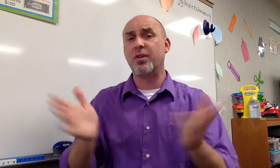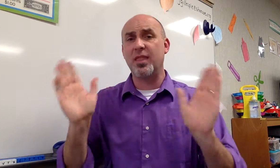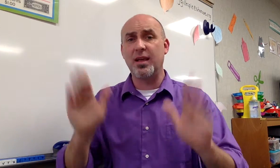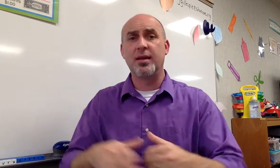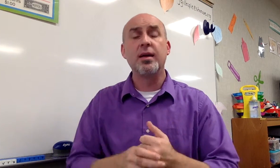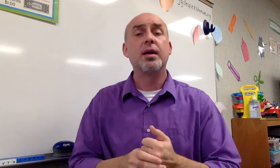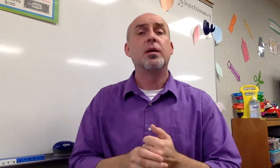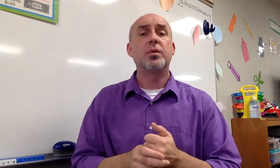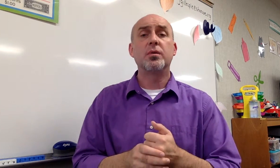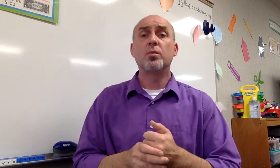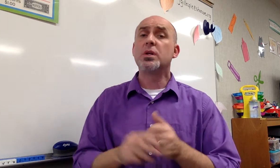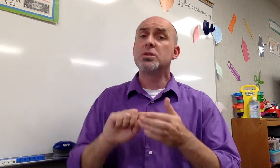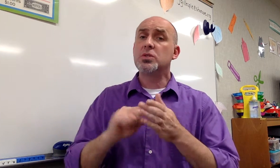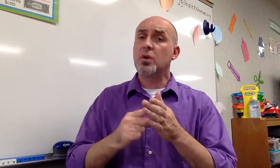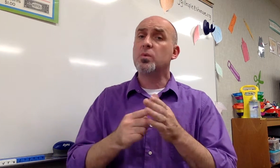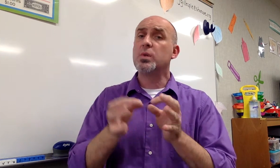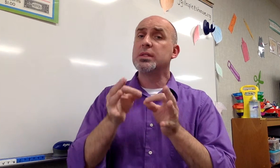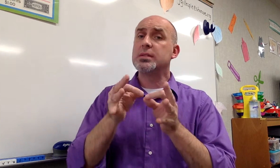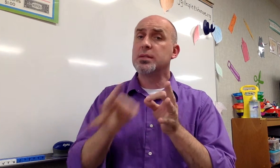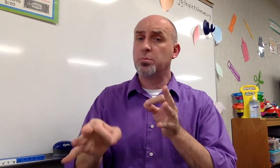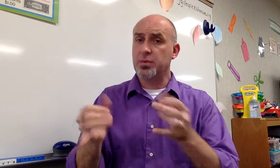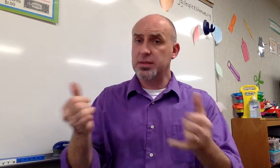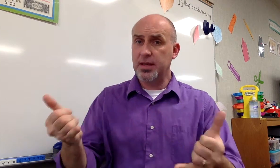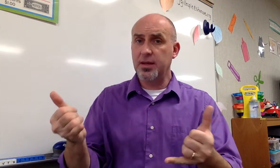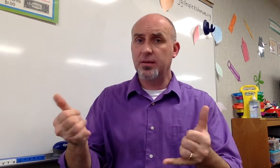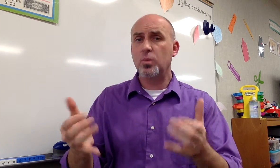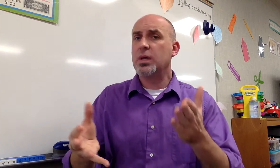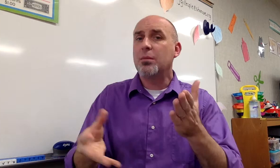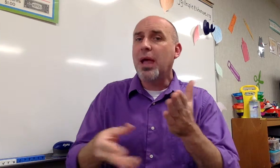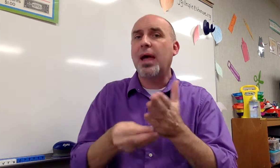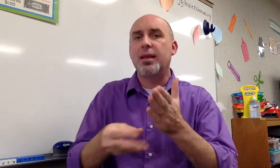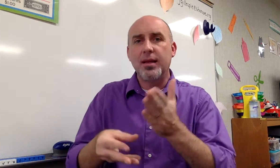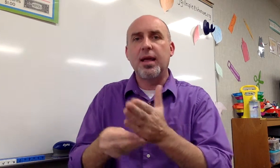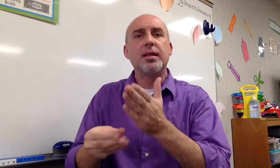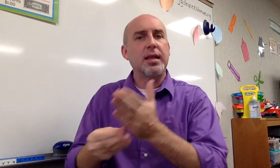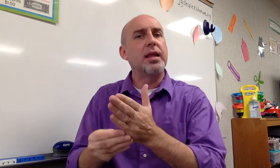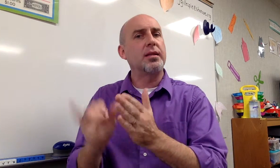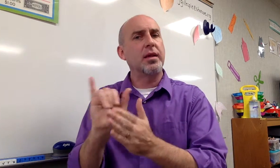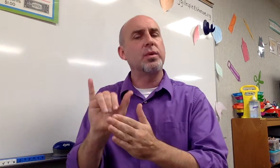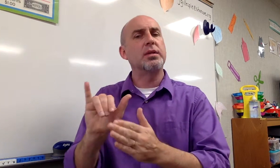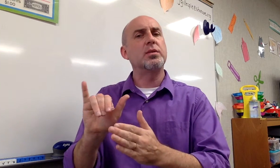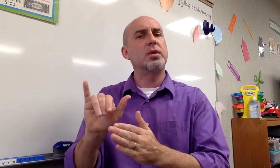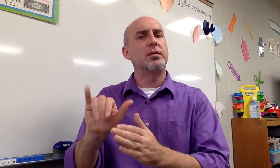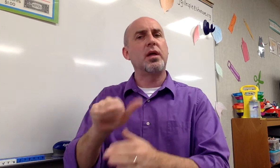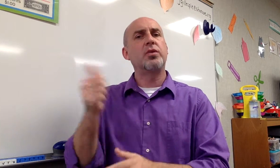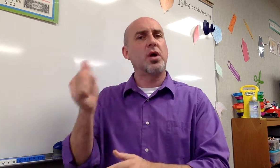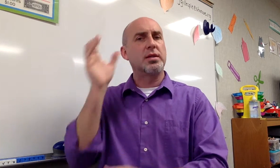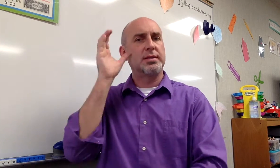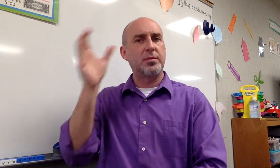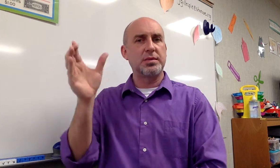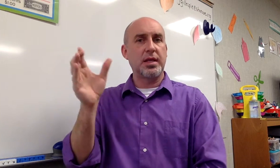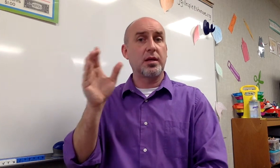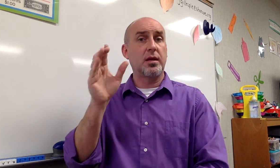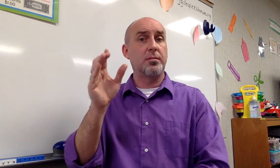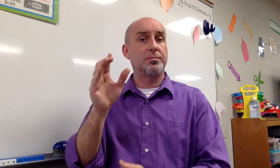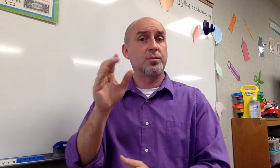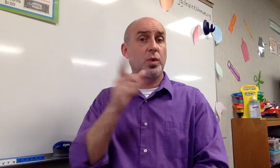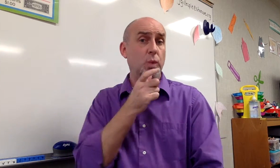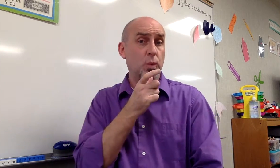everything. But we're going to start really simple today, and we'll keep adding and adding and adding like we did with other concepts like who in